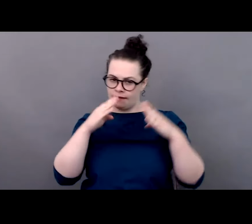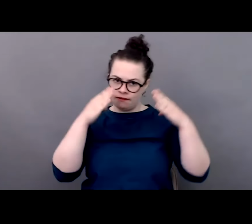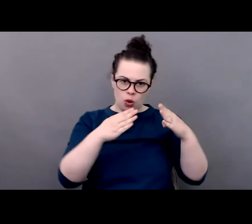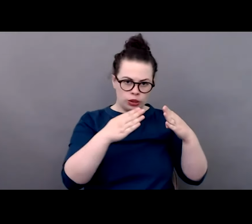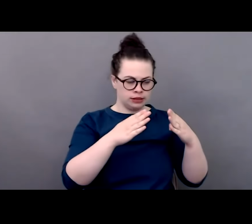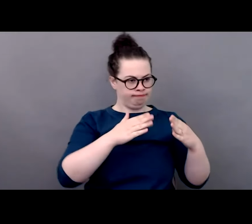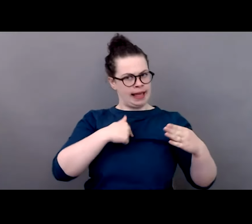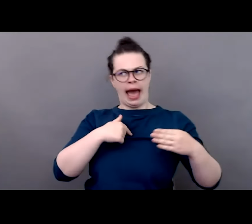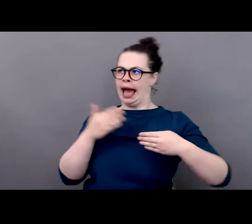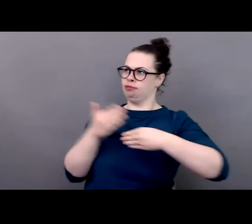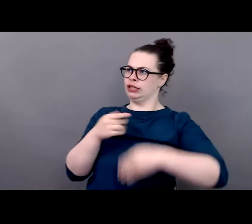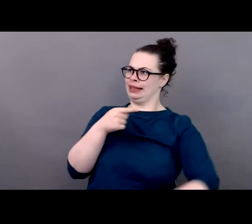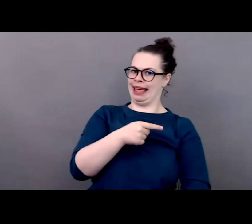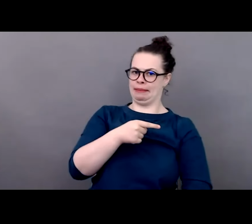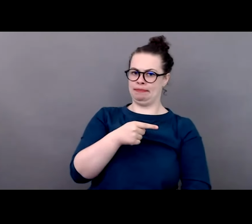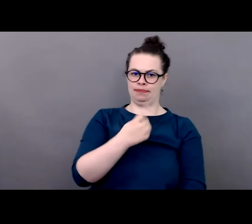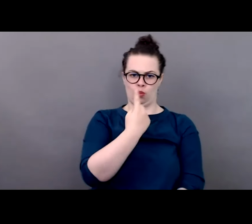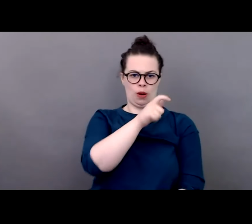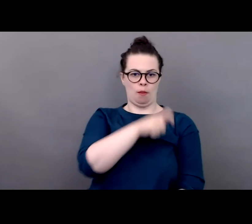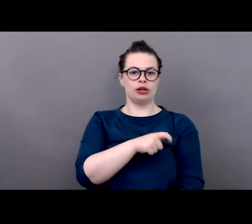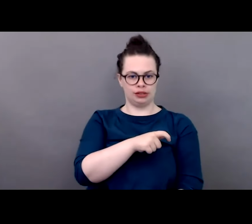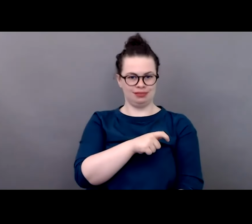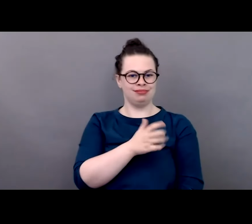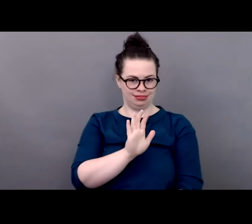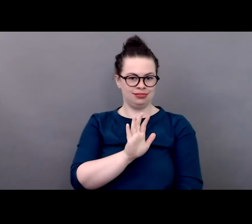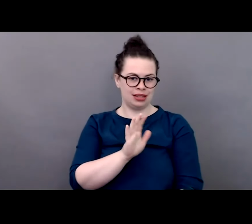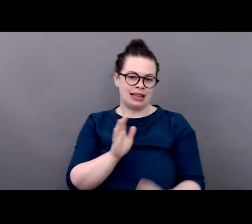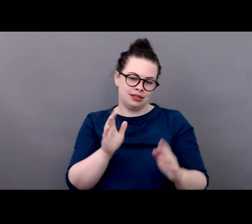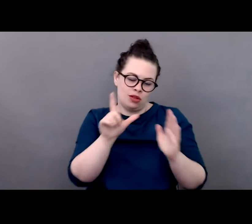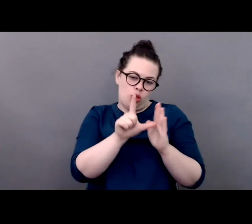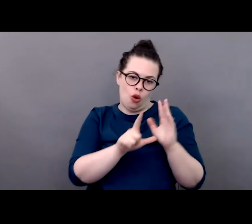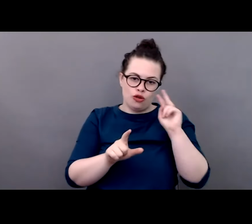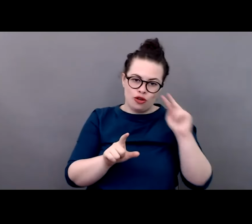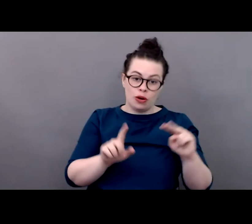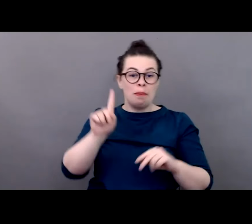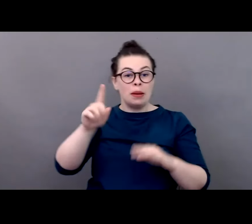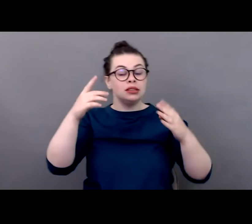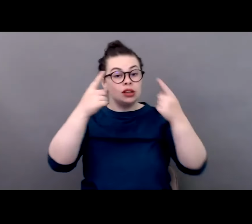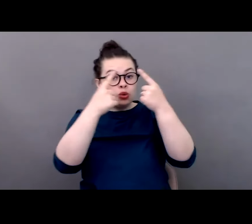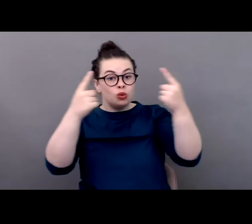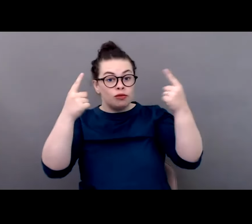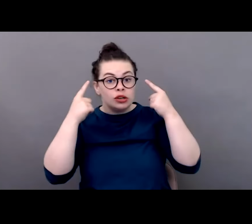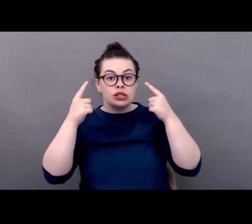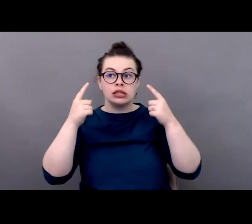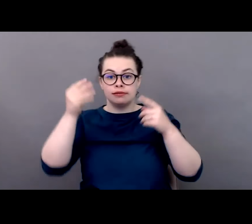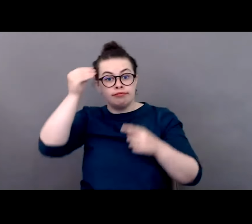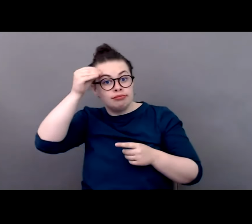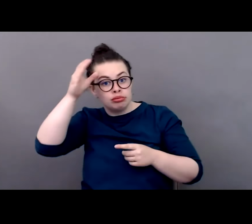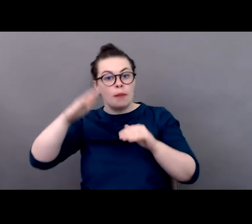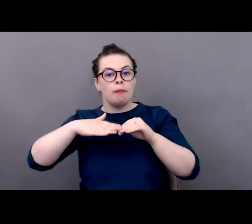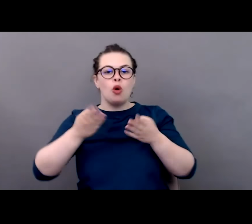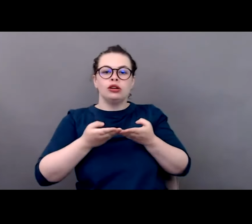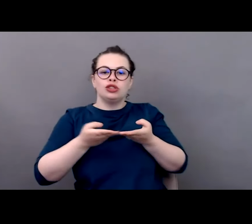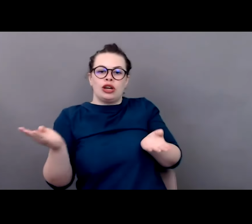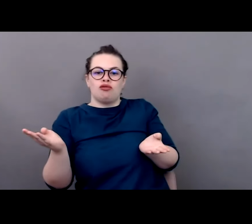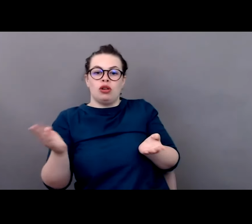When the decision is discussed in academia, we usually focus on the general standard And that's the important for us. It's